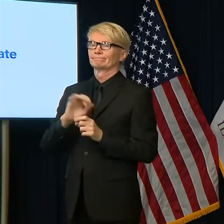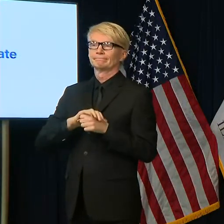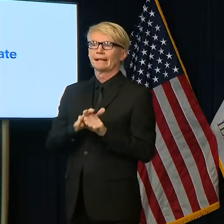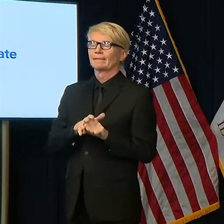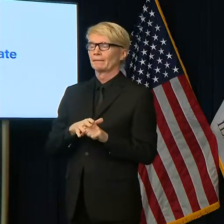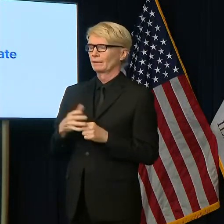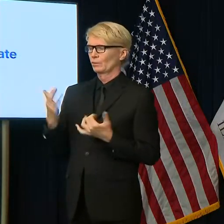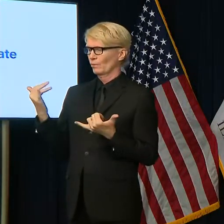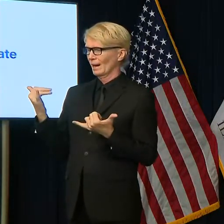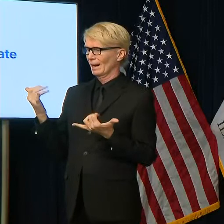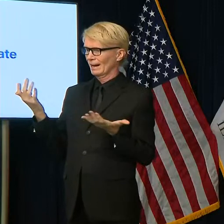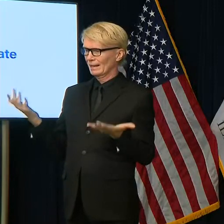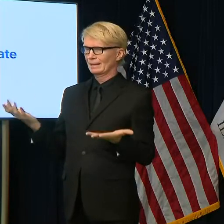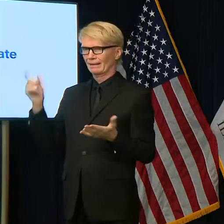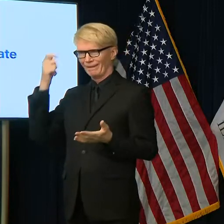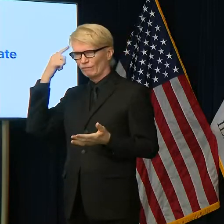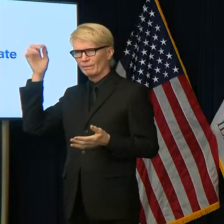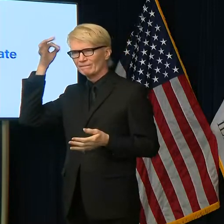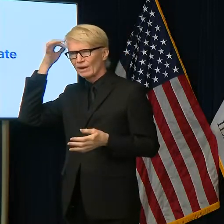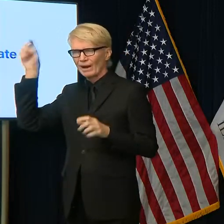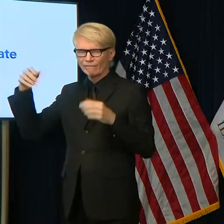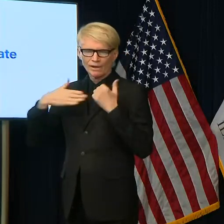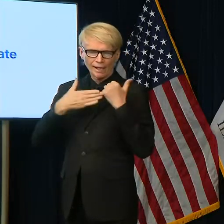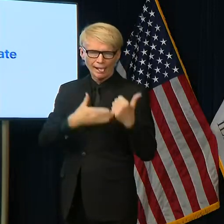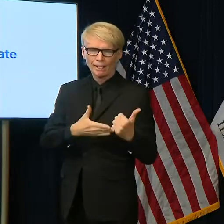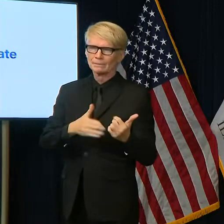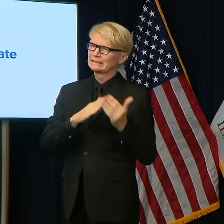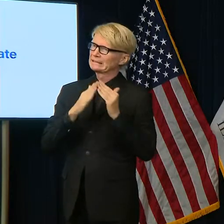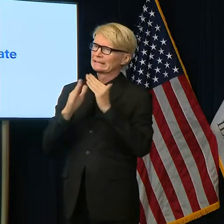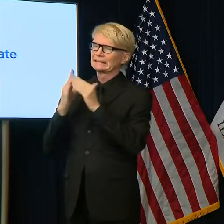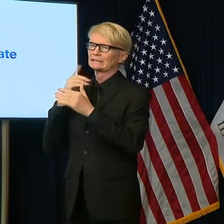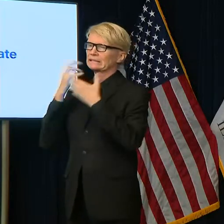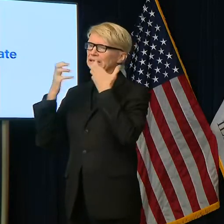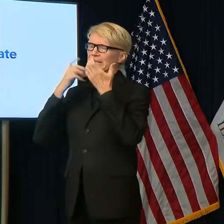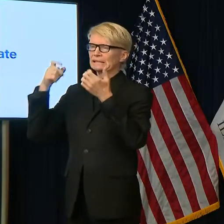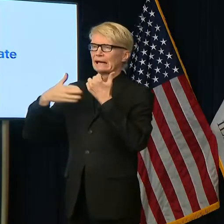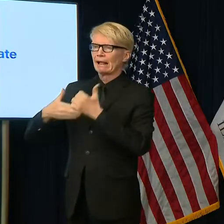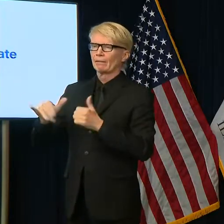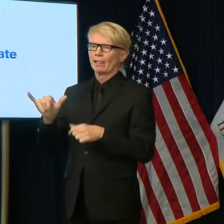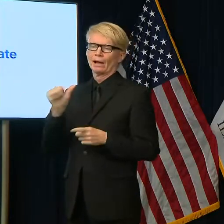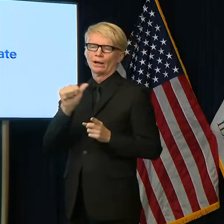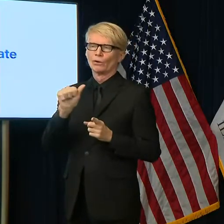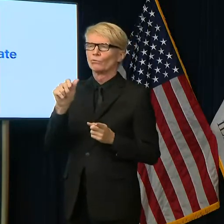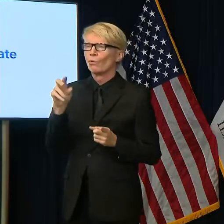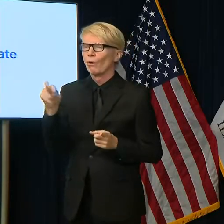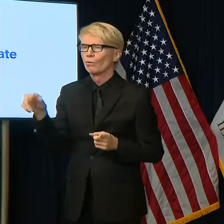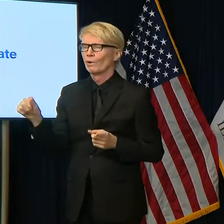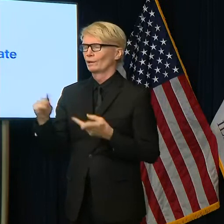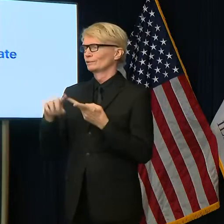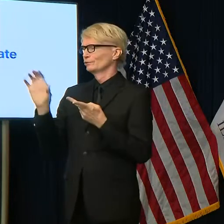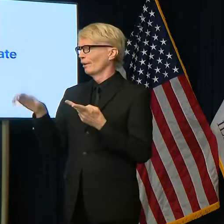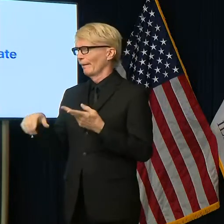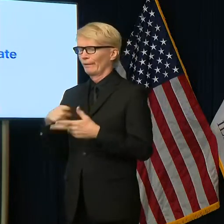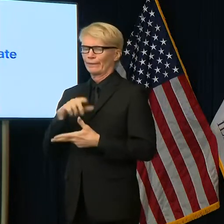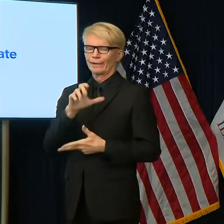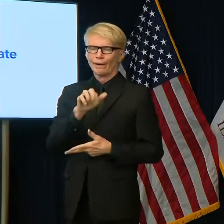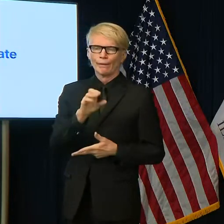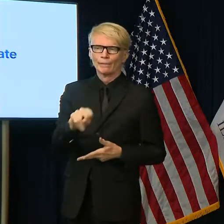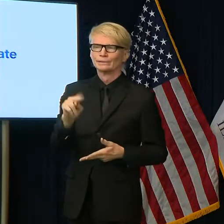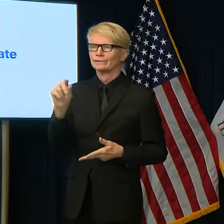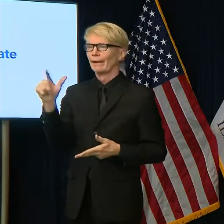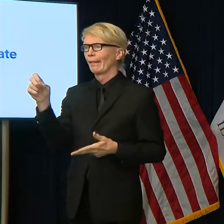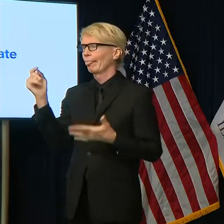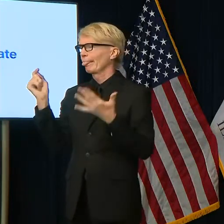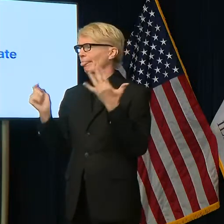that help too. So many cities suffering, including the city of Chicago, including Aurora, Rockford, Carbondale. You can go throughout